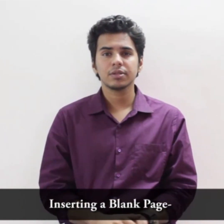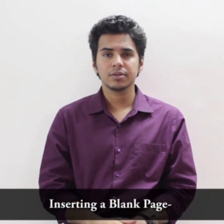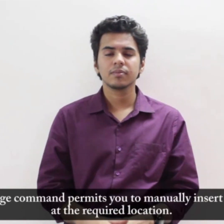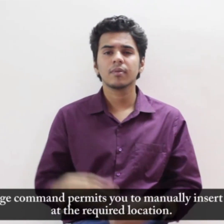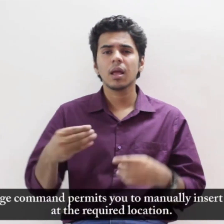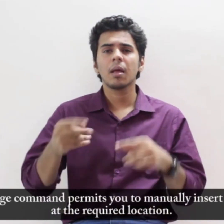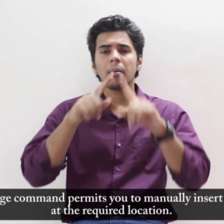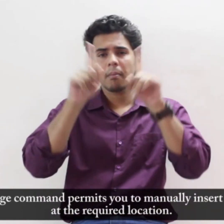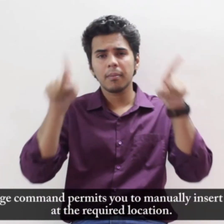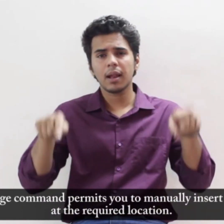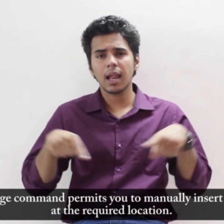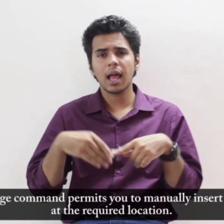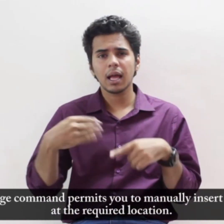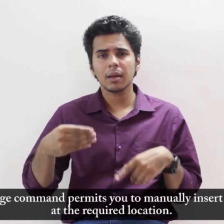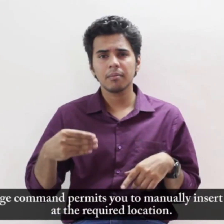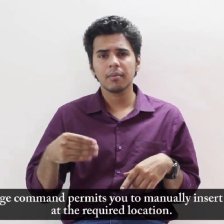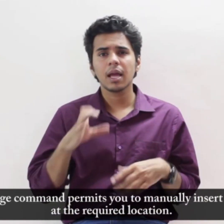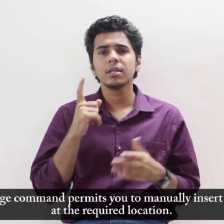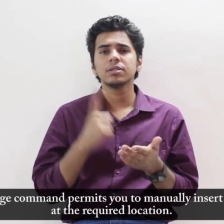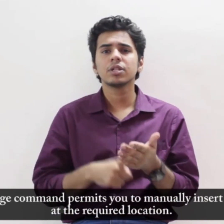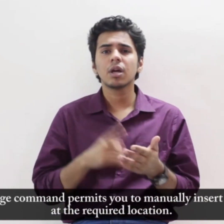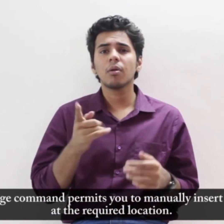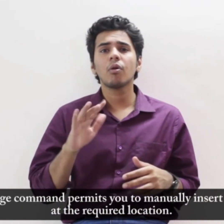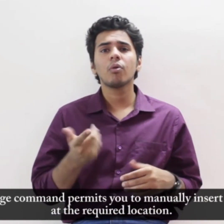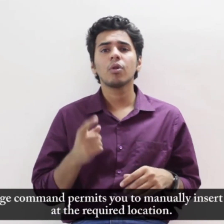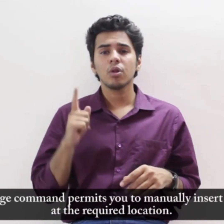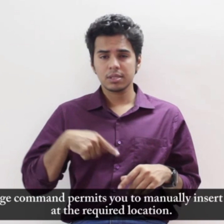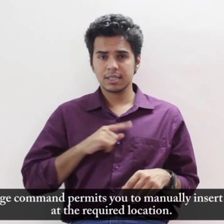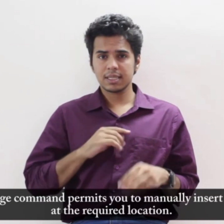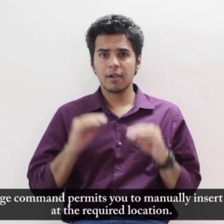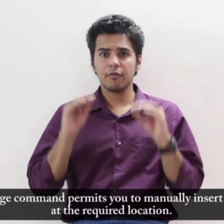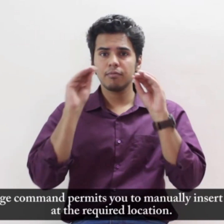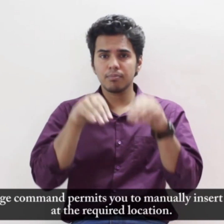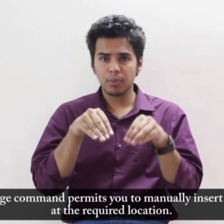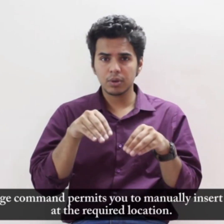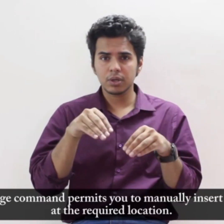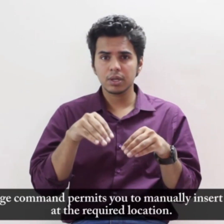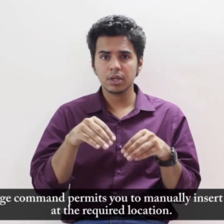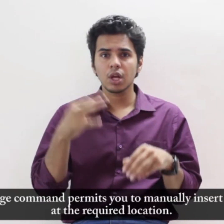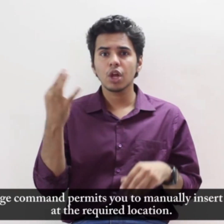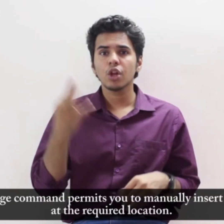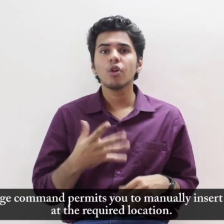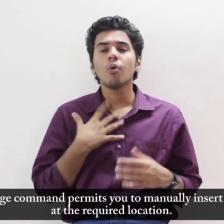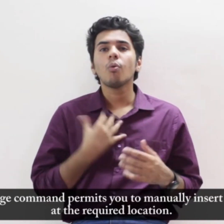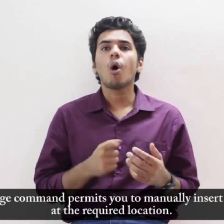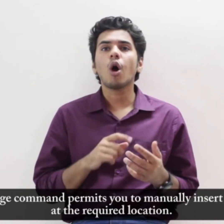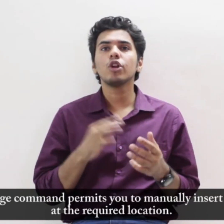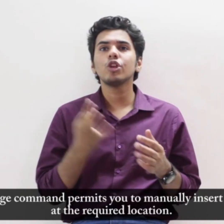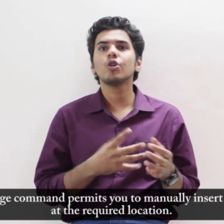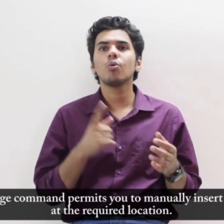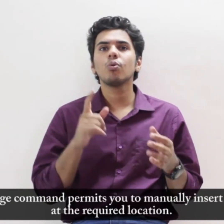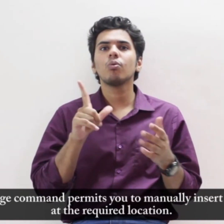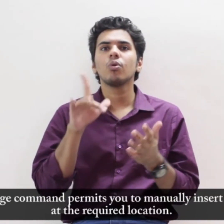The blank page command permits you to manually insert a blank page at the required location.